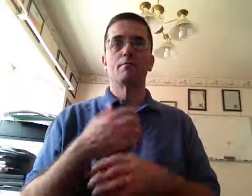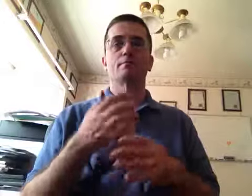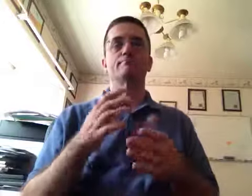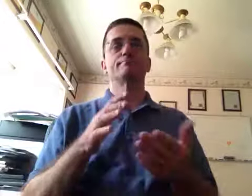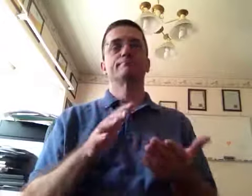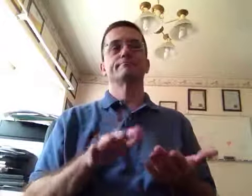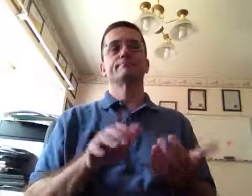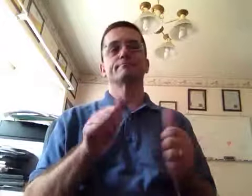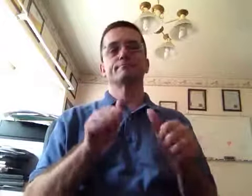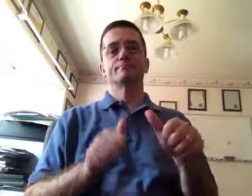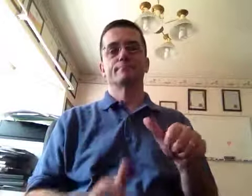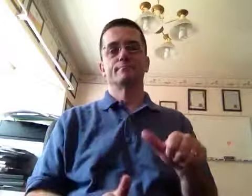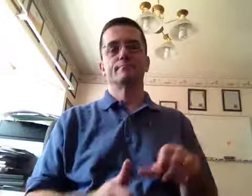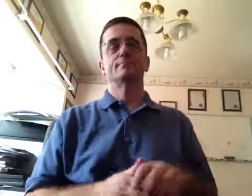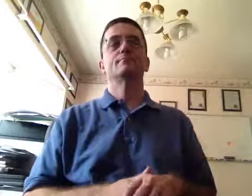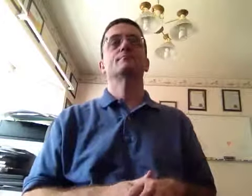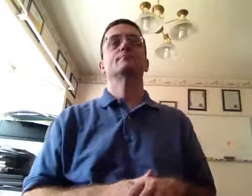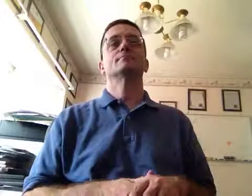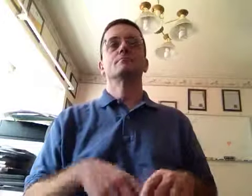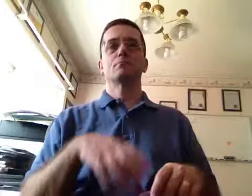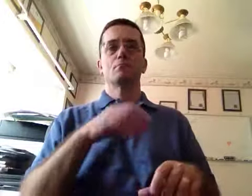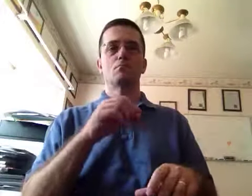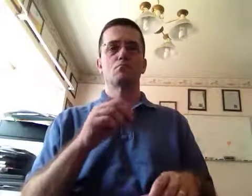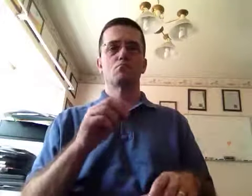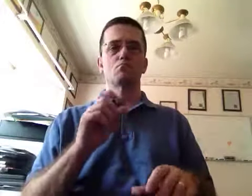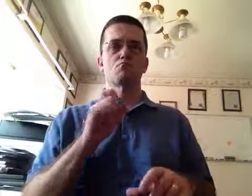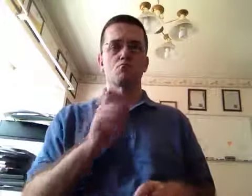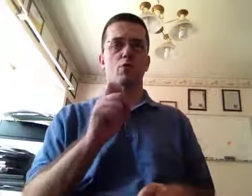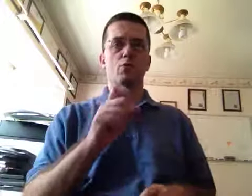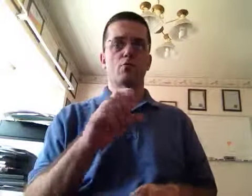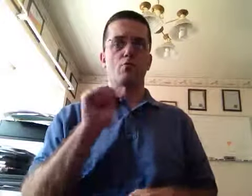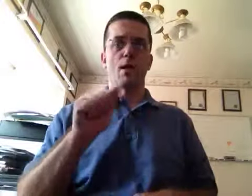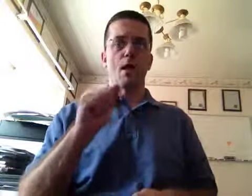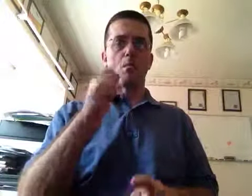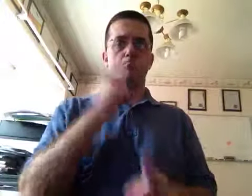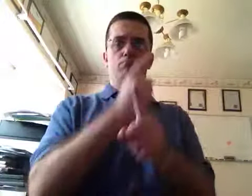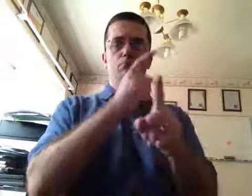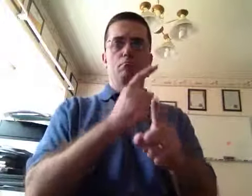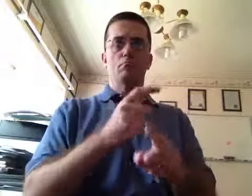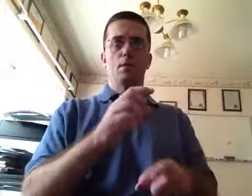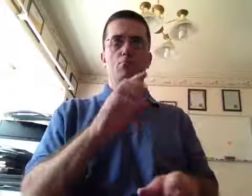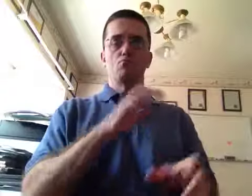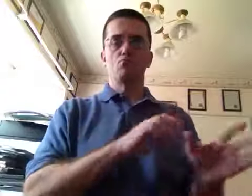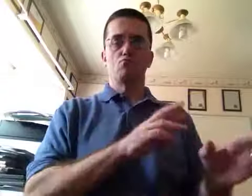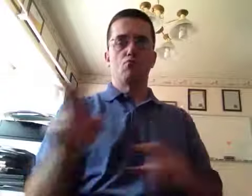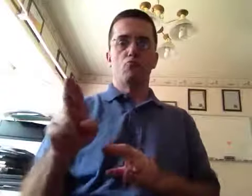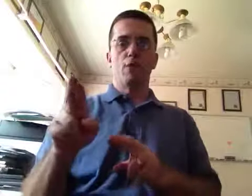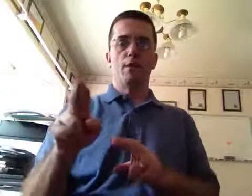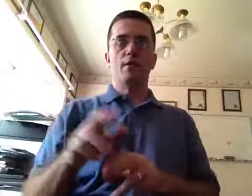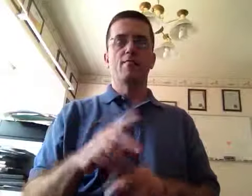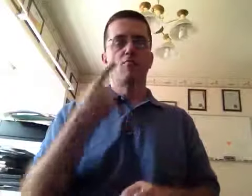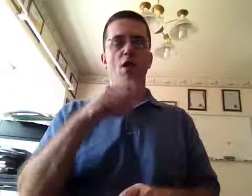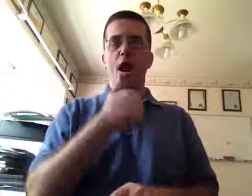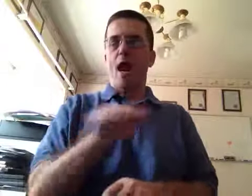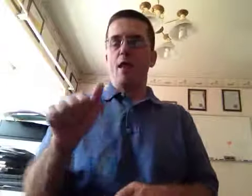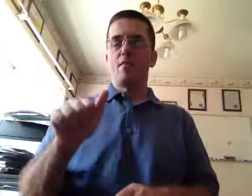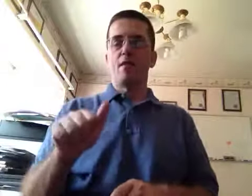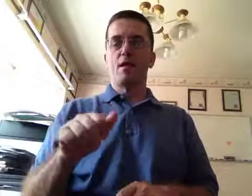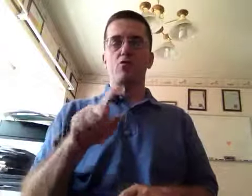to bring your A game. You got to get up every morning, look in the mirror, and go, game on. Game on. You got to make the place that you